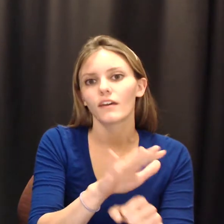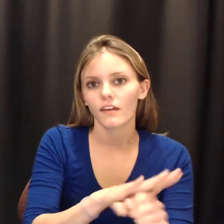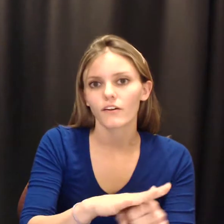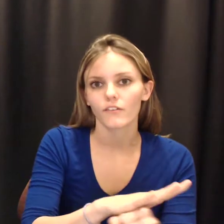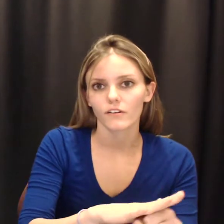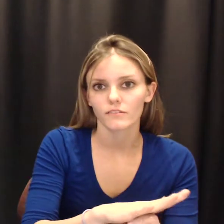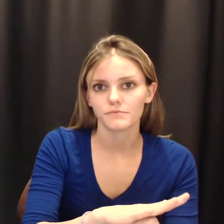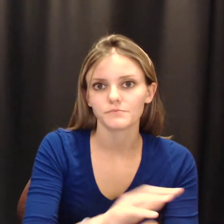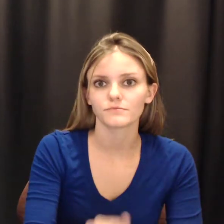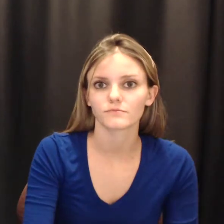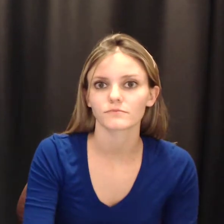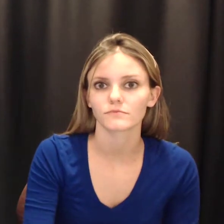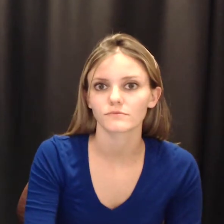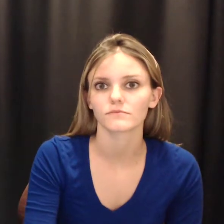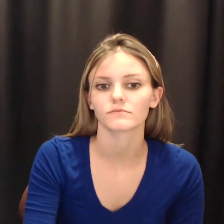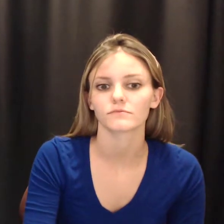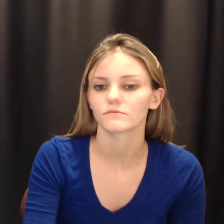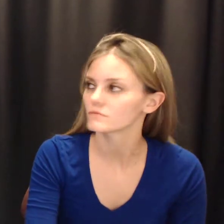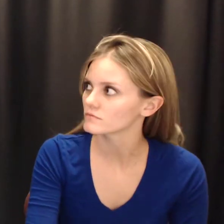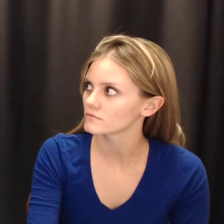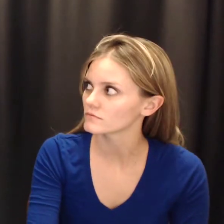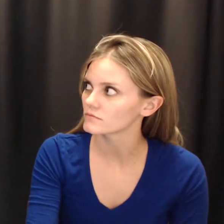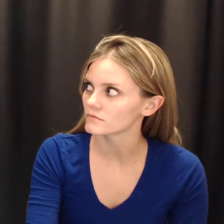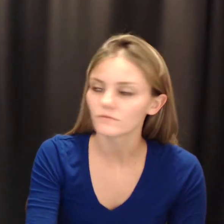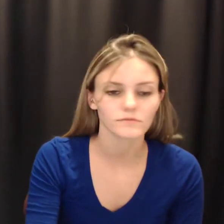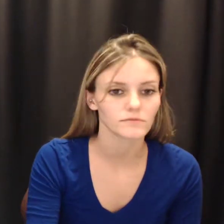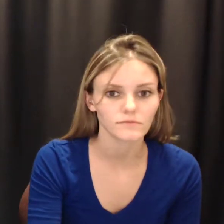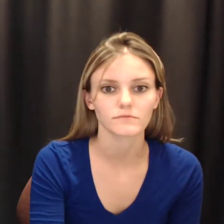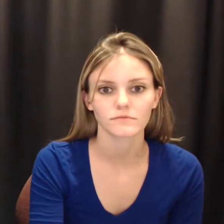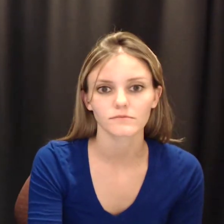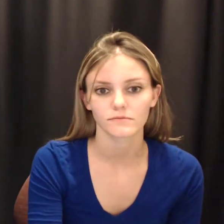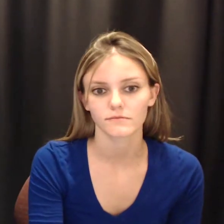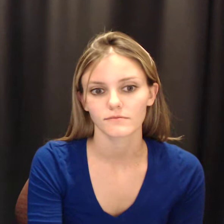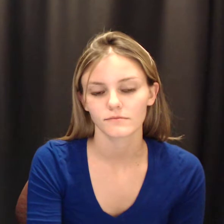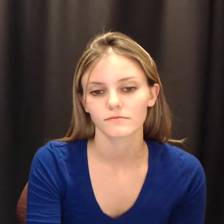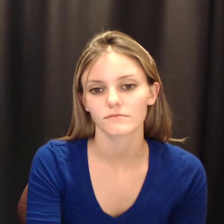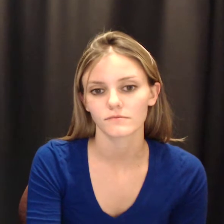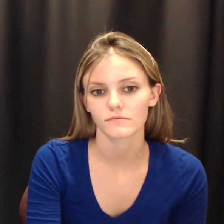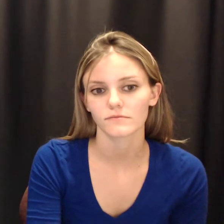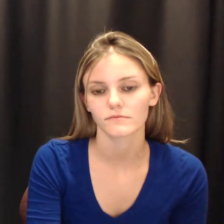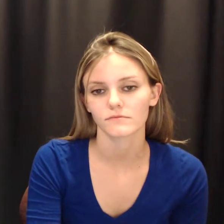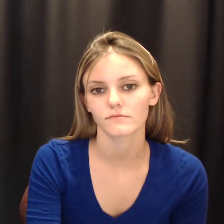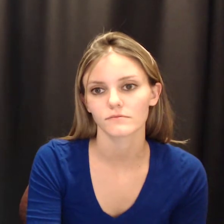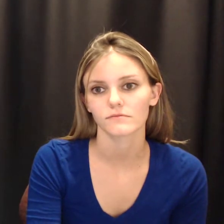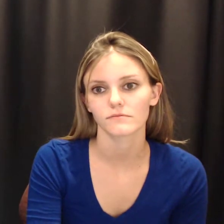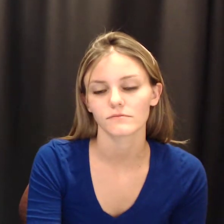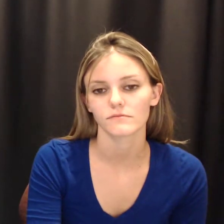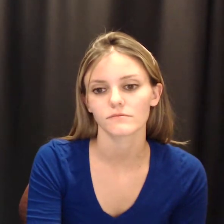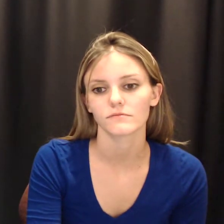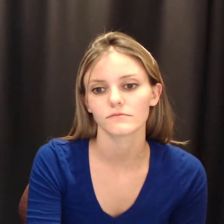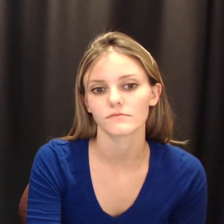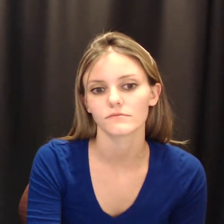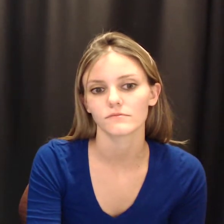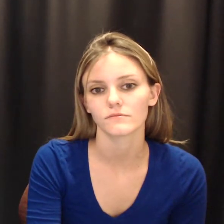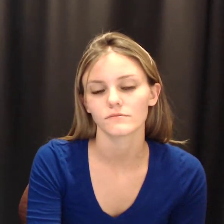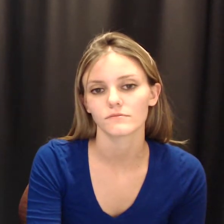Yeah, unfortunately, that's not the first time I've heard that. And then we can write a secondary goal